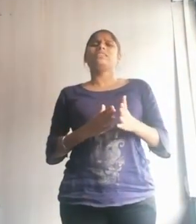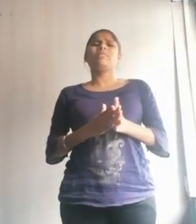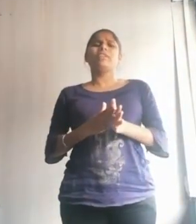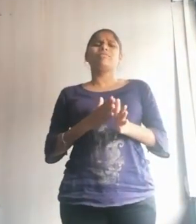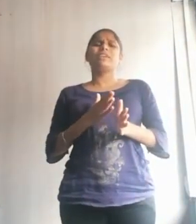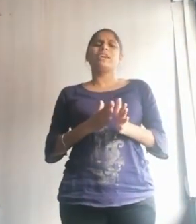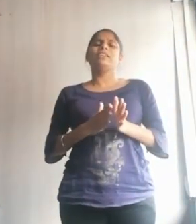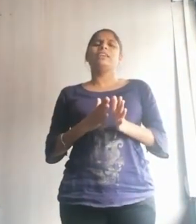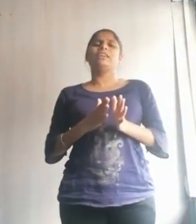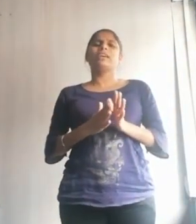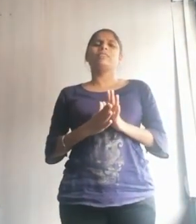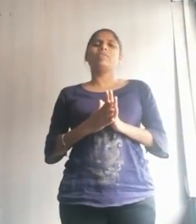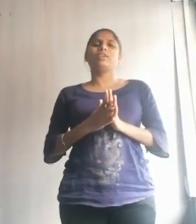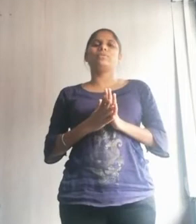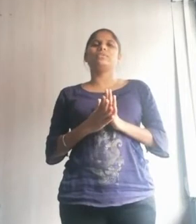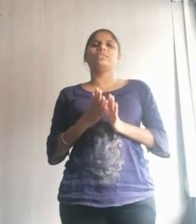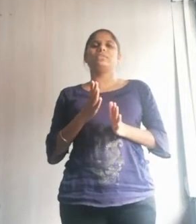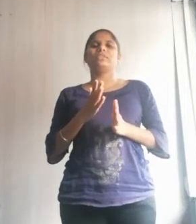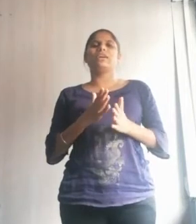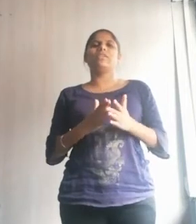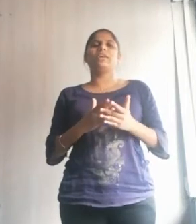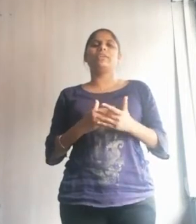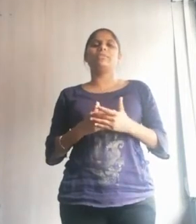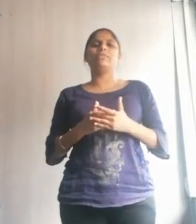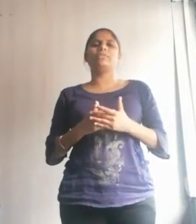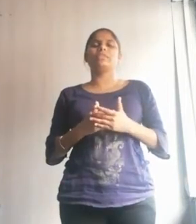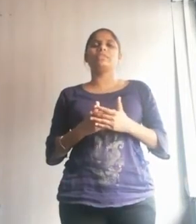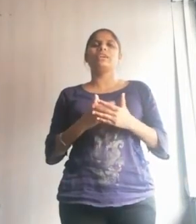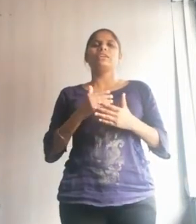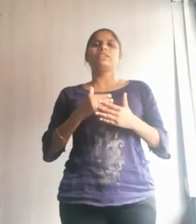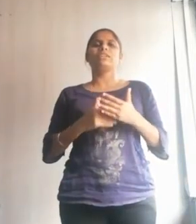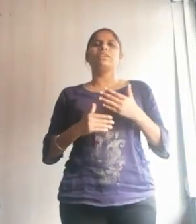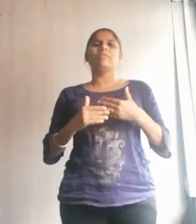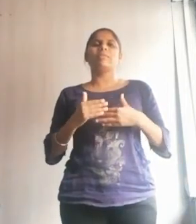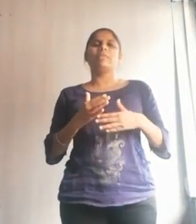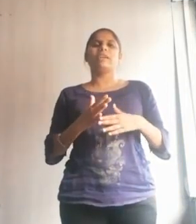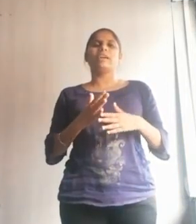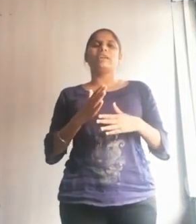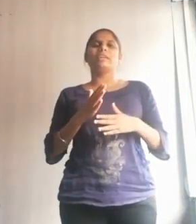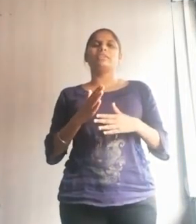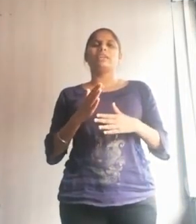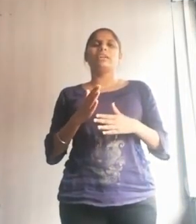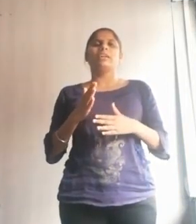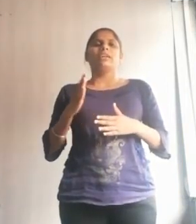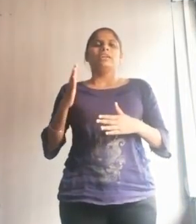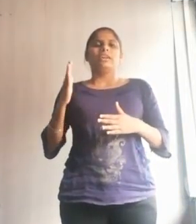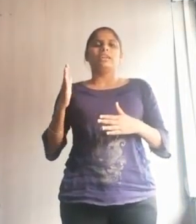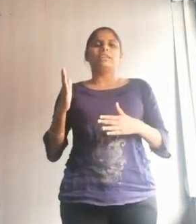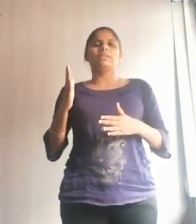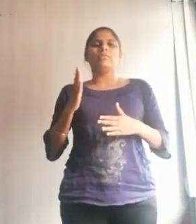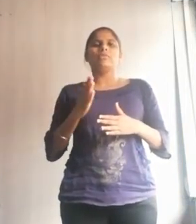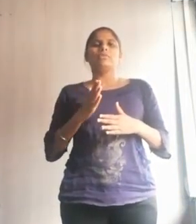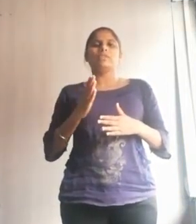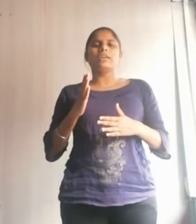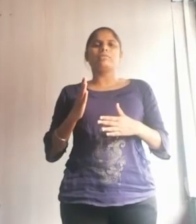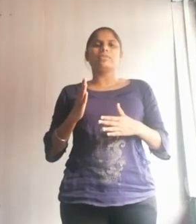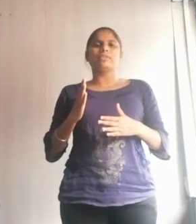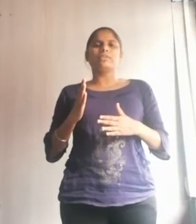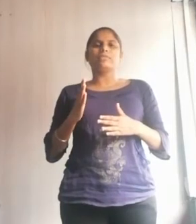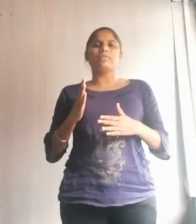Steam API, they can be used in the Java 8 features. Steam API, it is a most